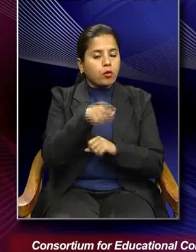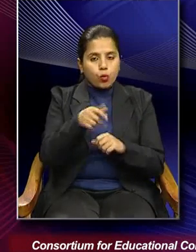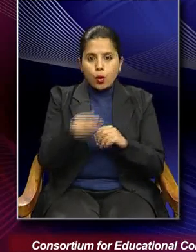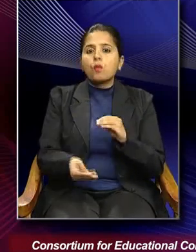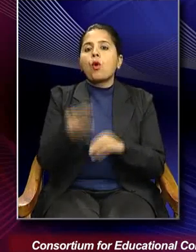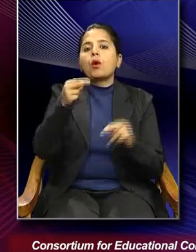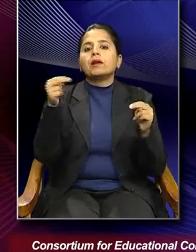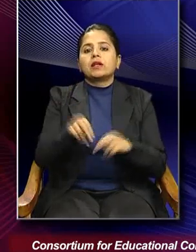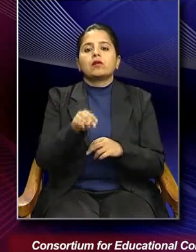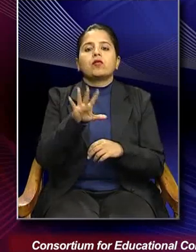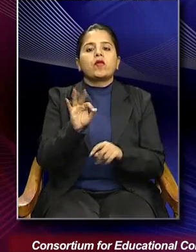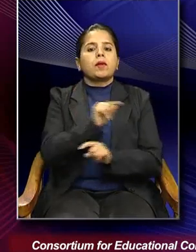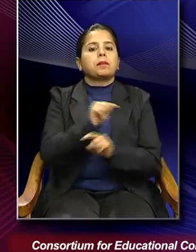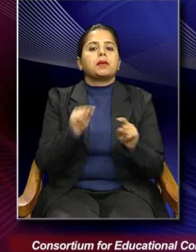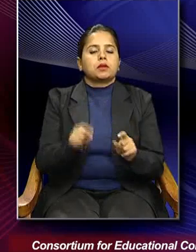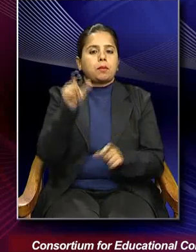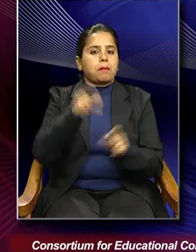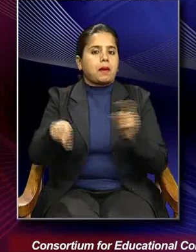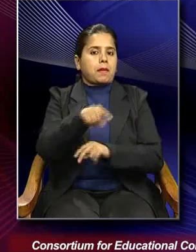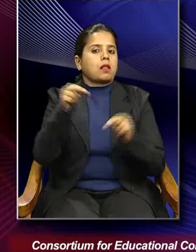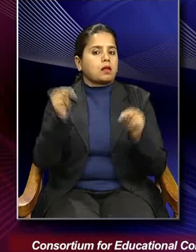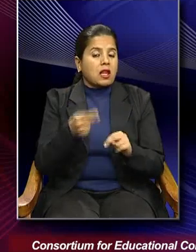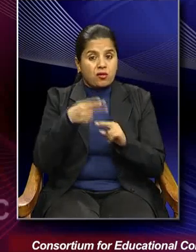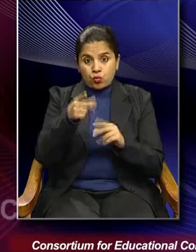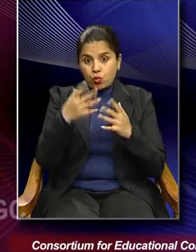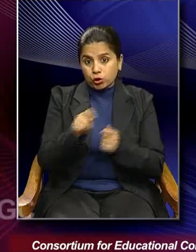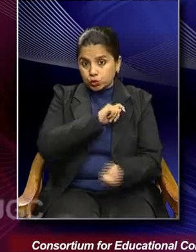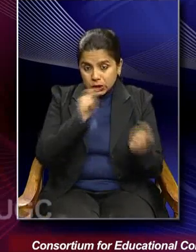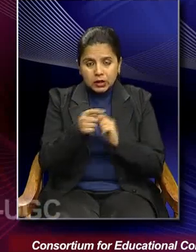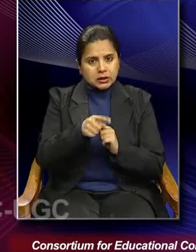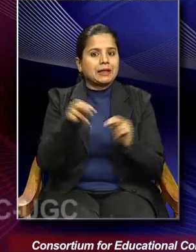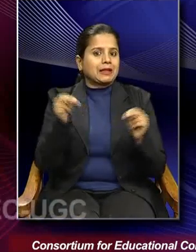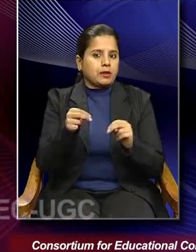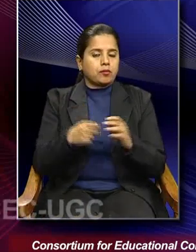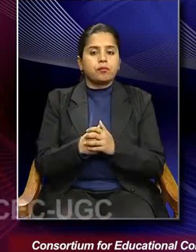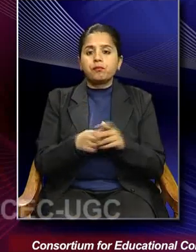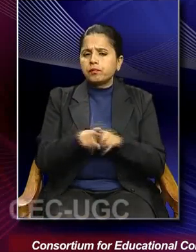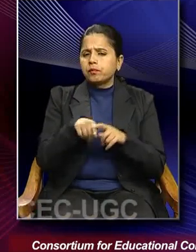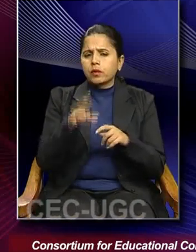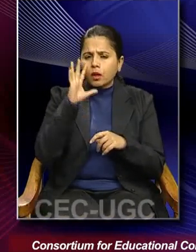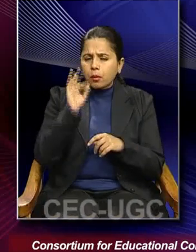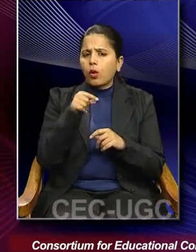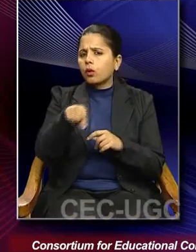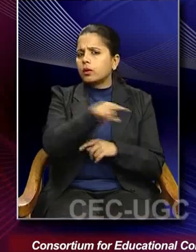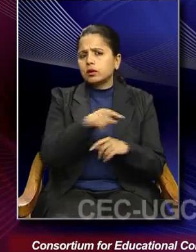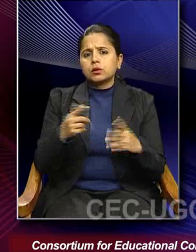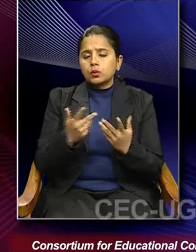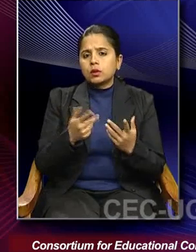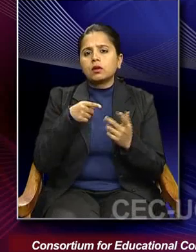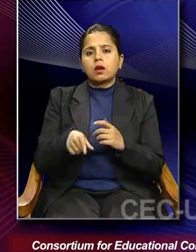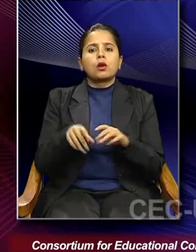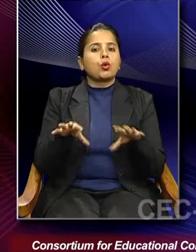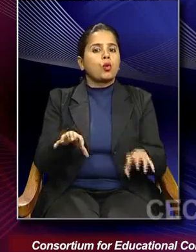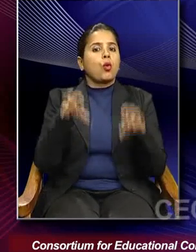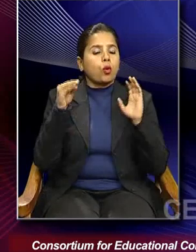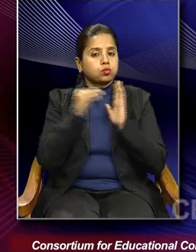of 50% of majority if you want to change them. The significance of these is the